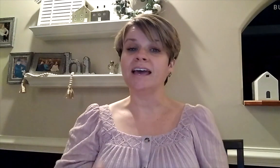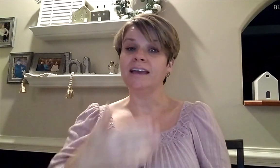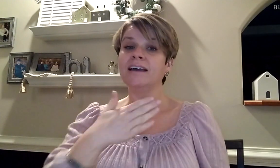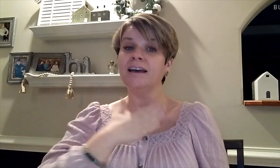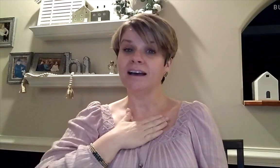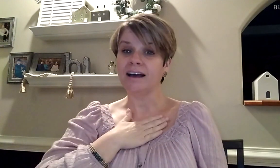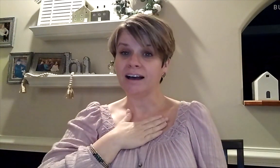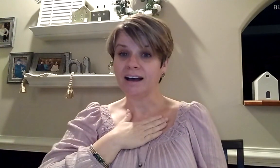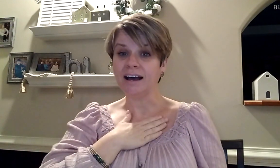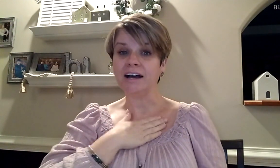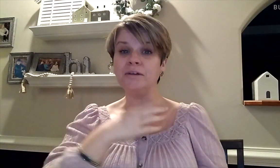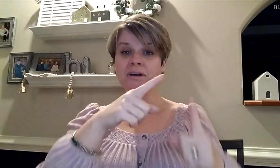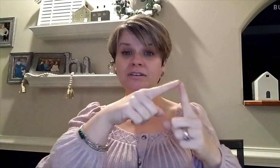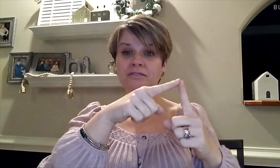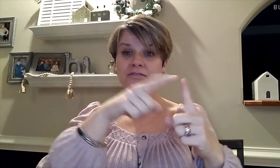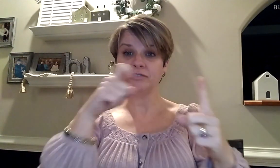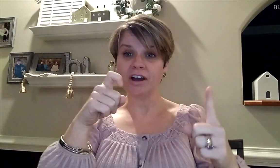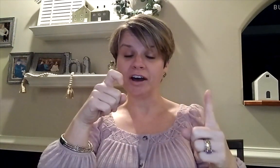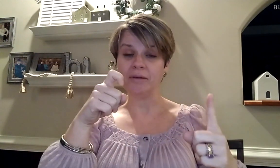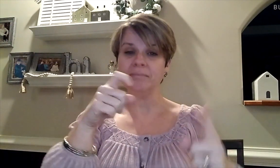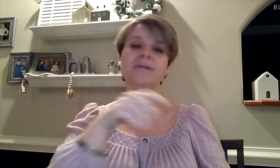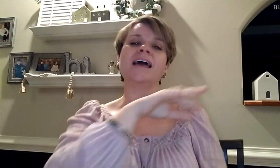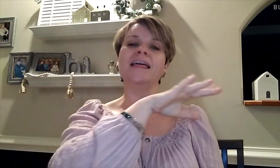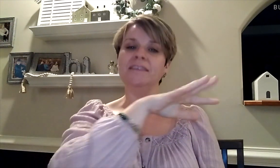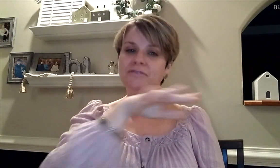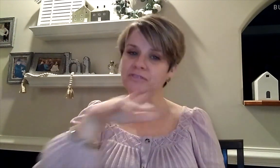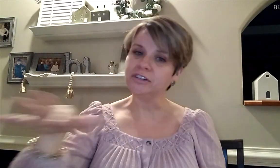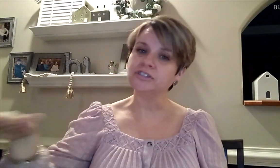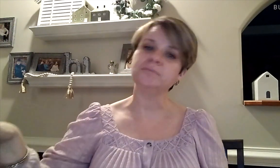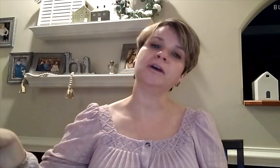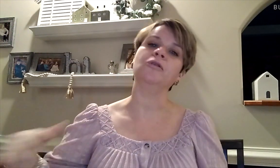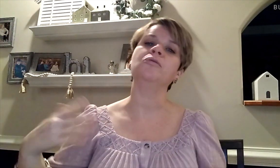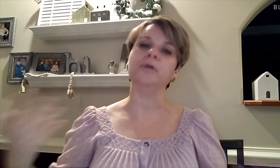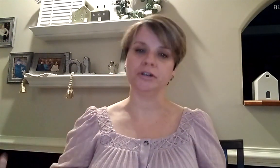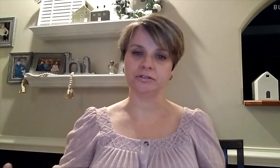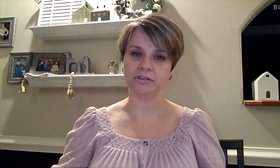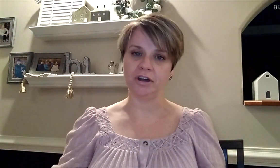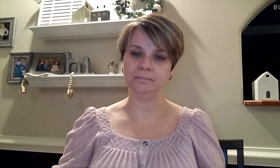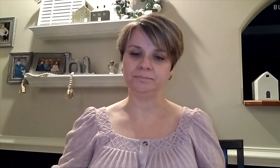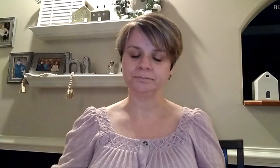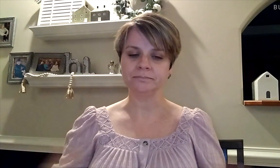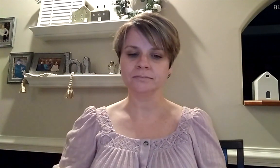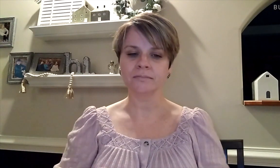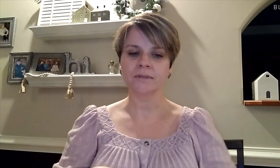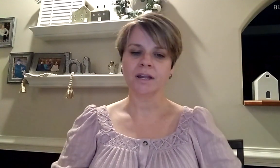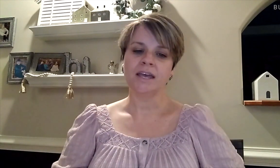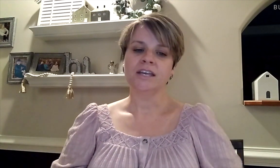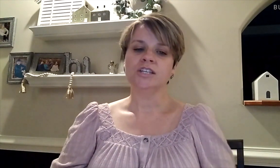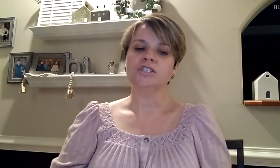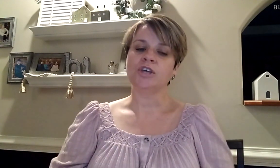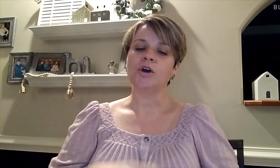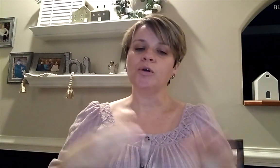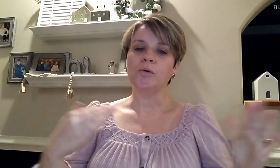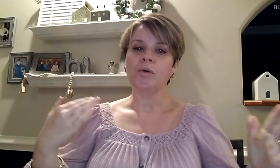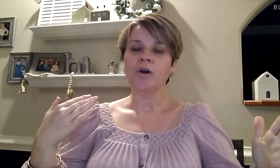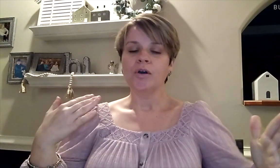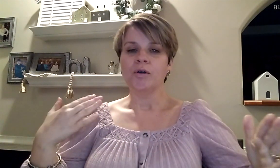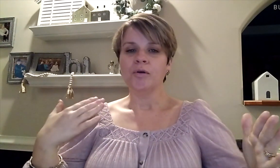say, I'm from, and then finger spell where you're from. So when